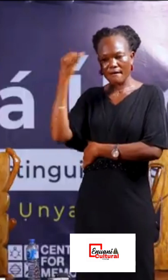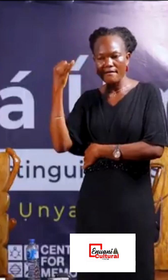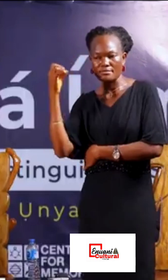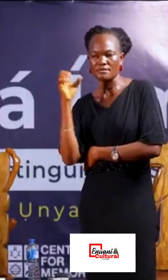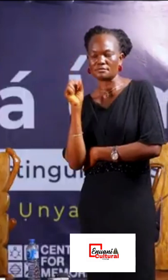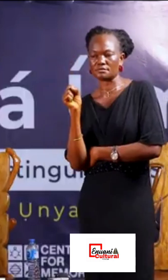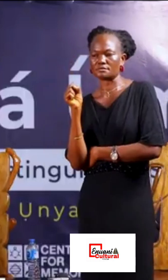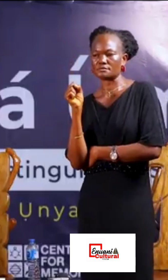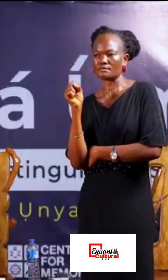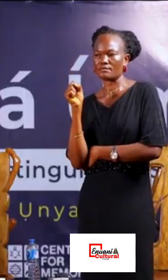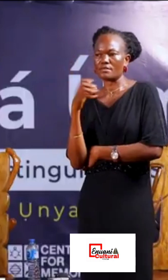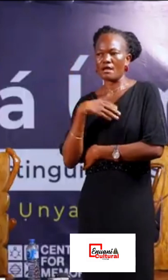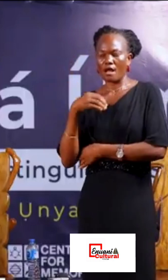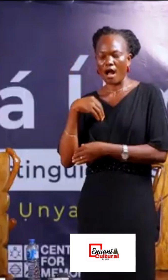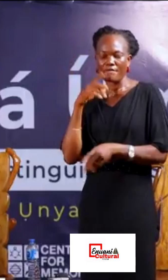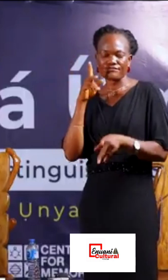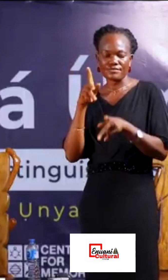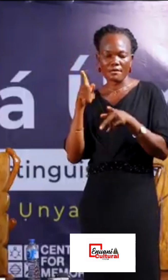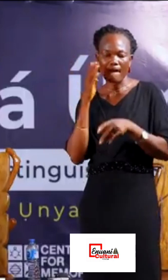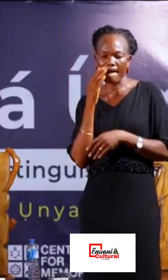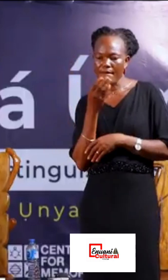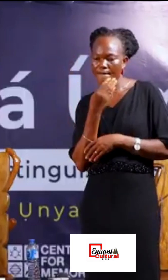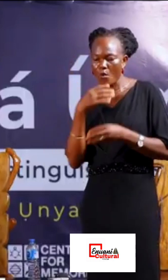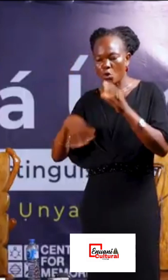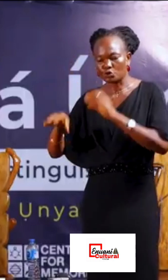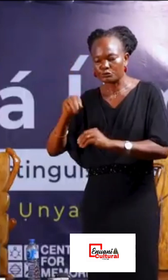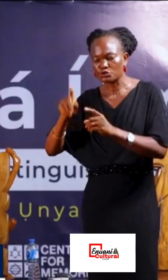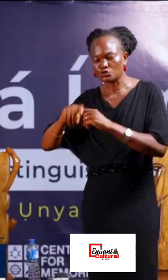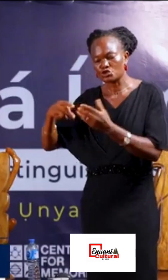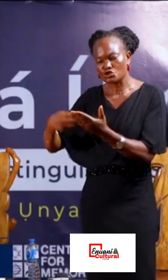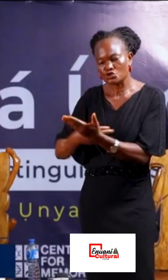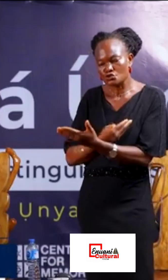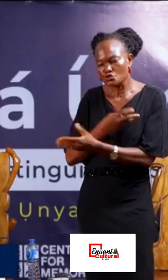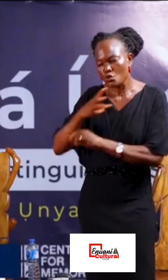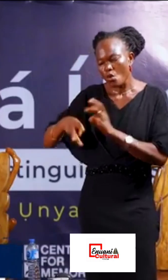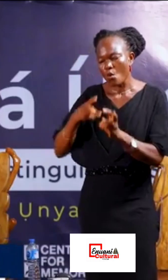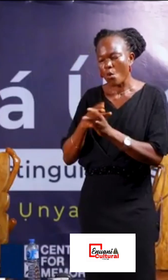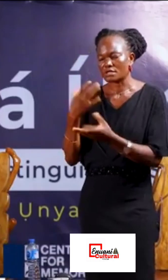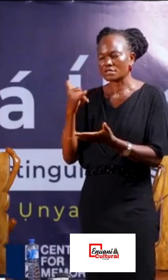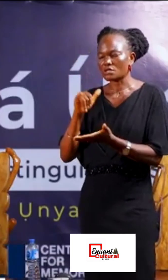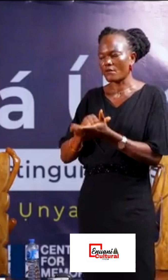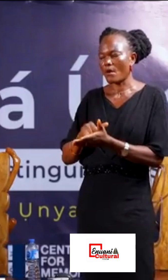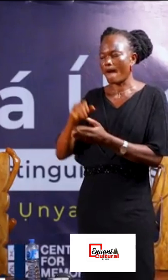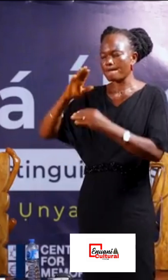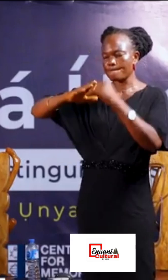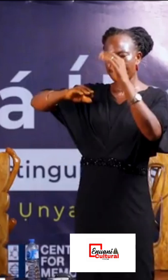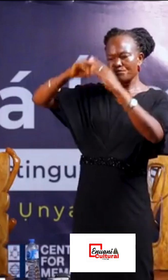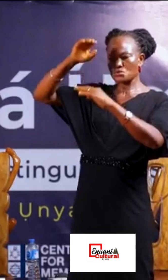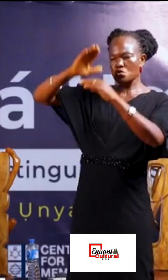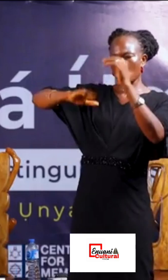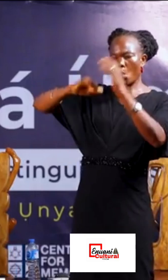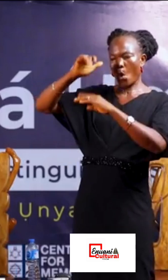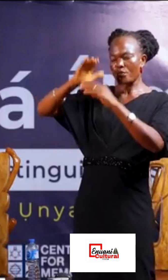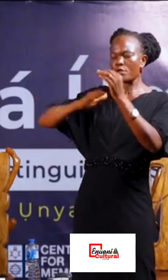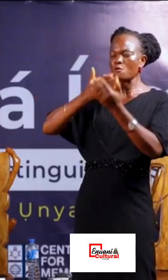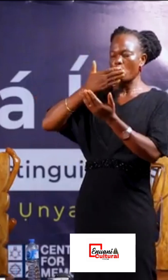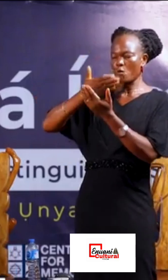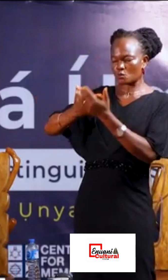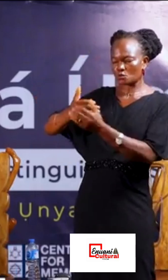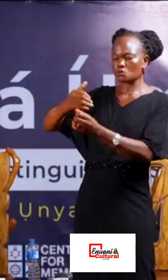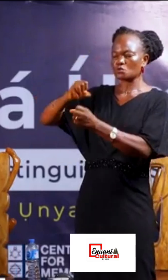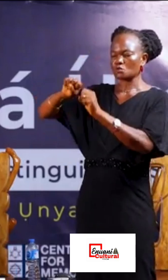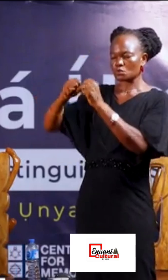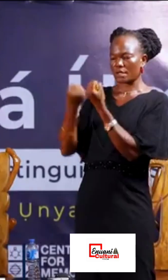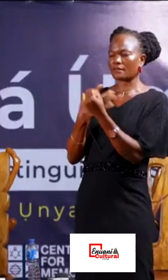ideas and Igbo contributions to the new world in terms of building a viable, right, society and